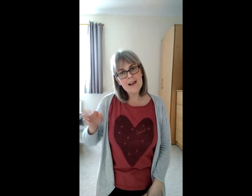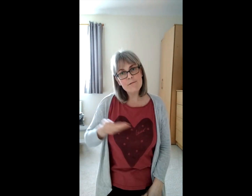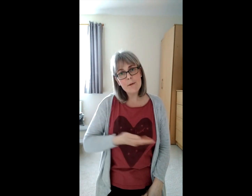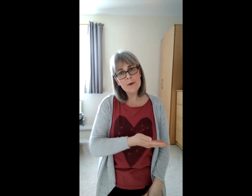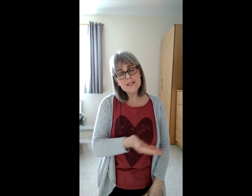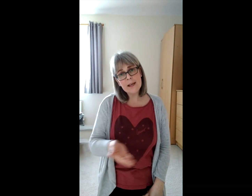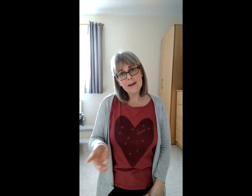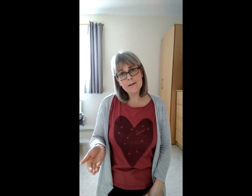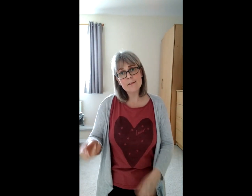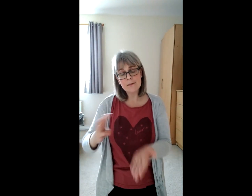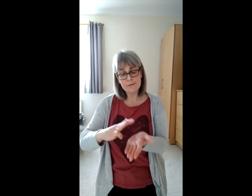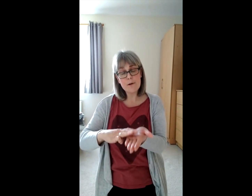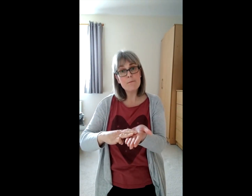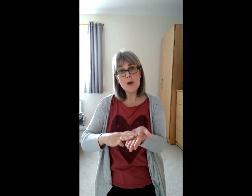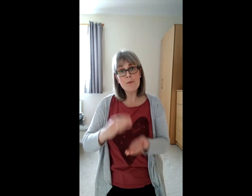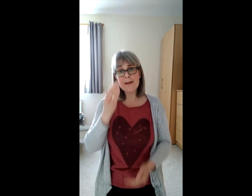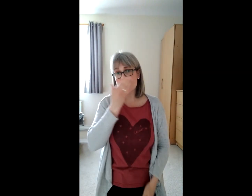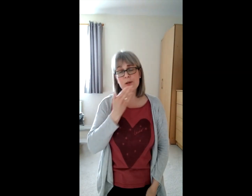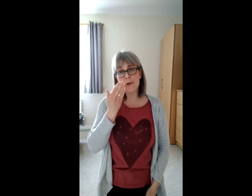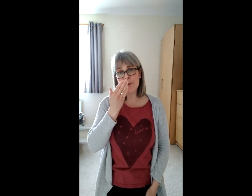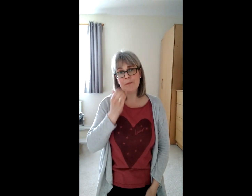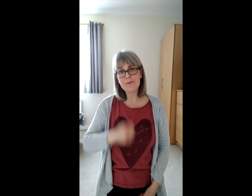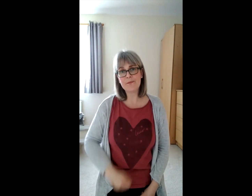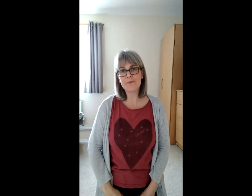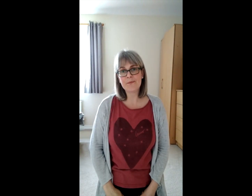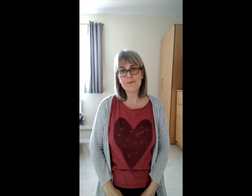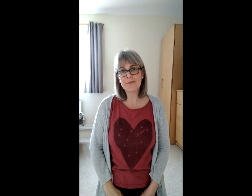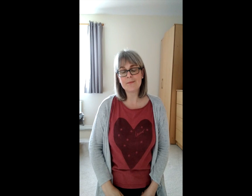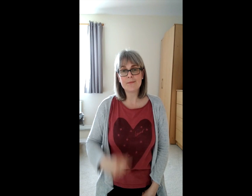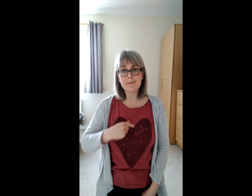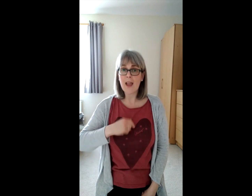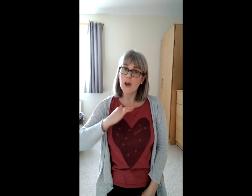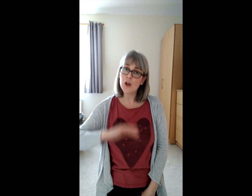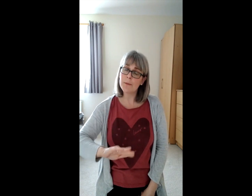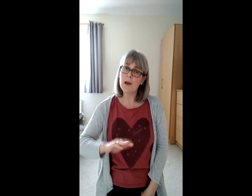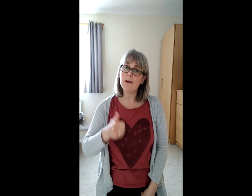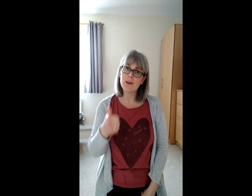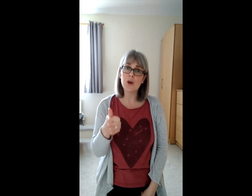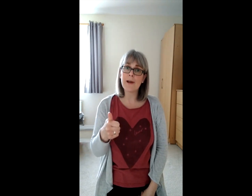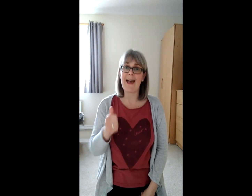Hi everybody from Mowbray School. I hope you're okay.